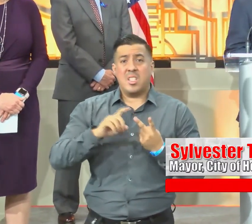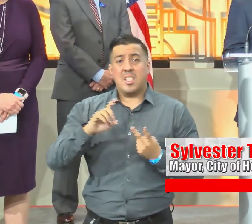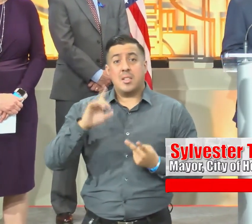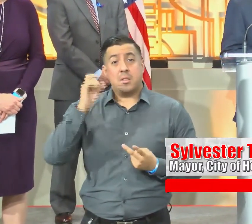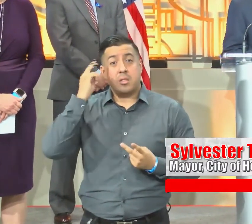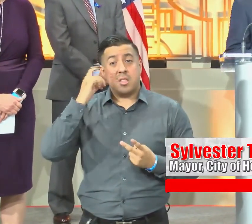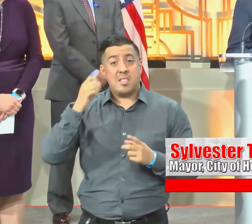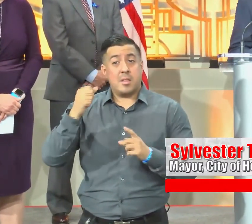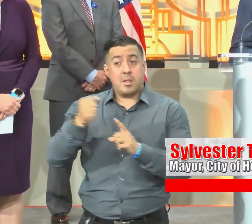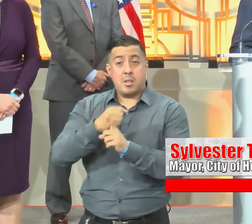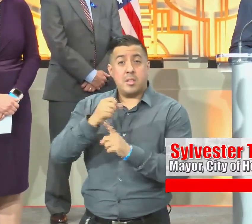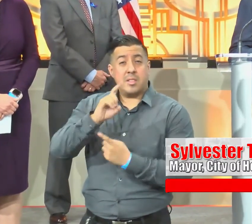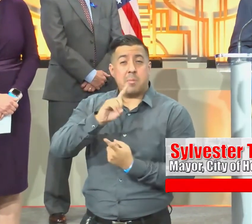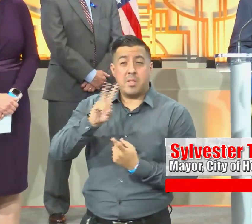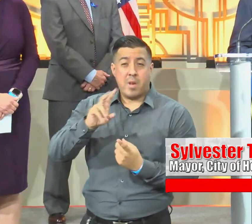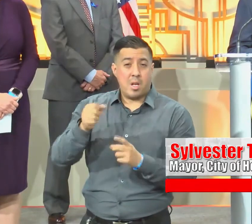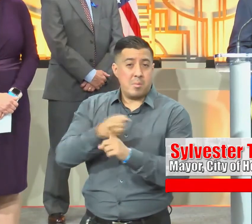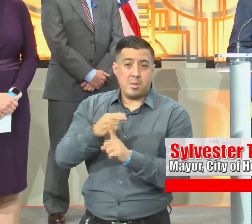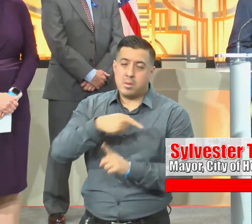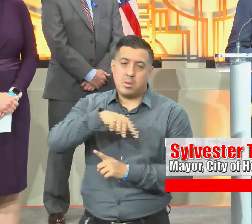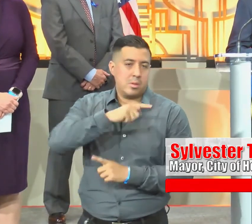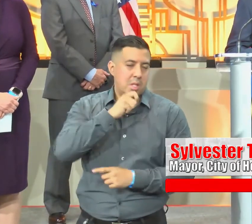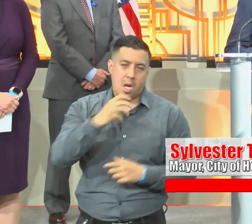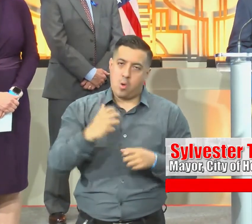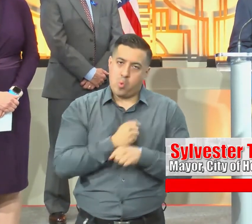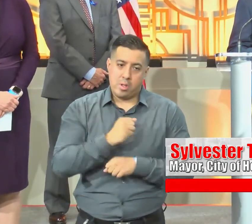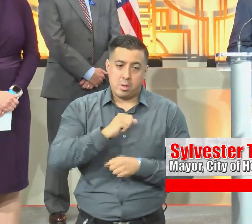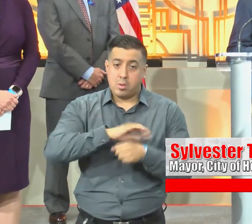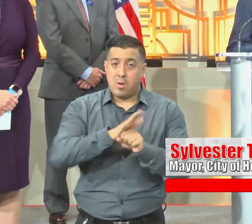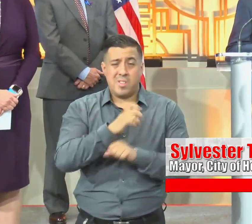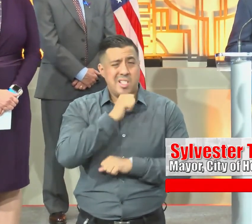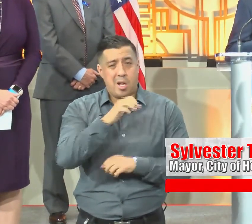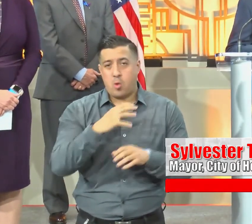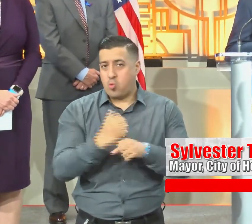win. In the end, we will put people in